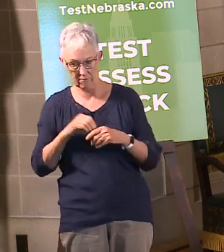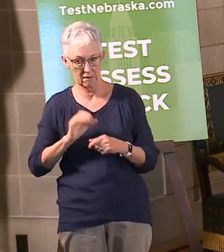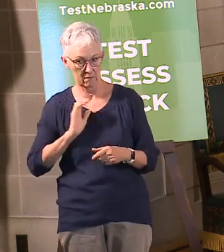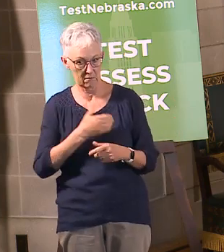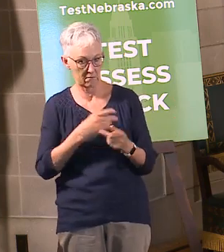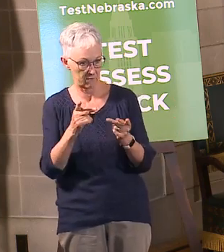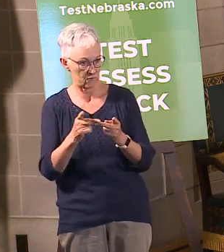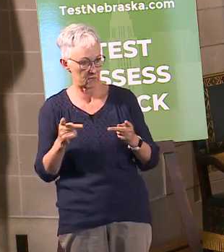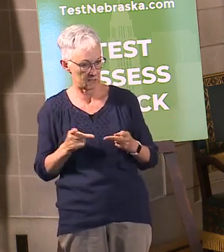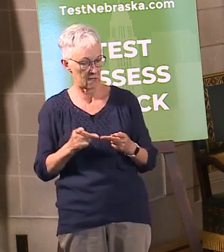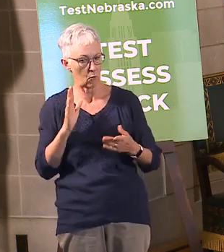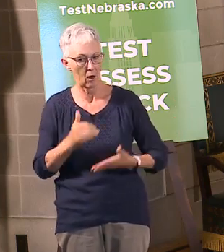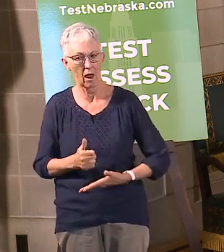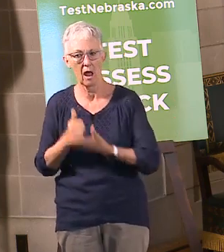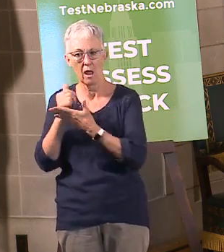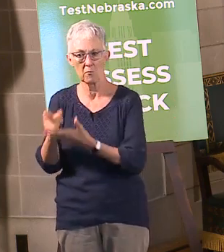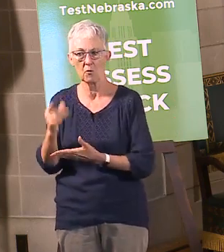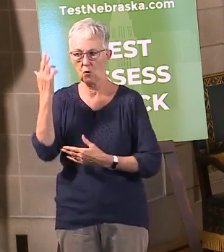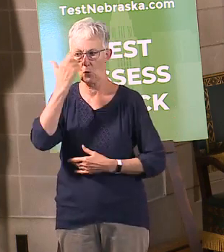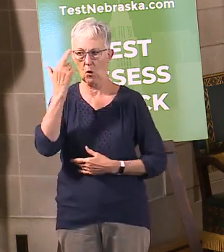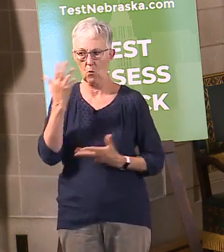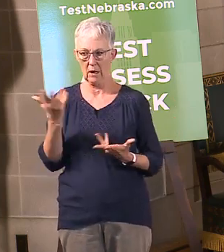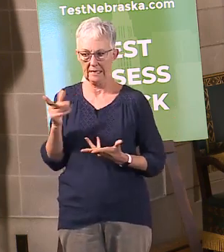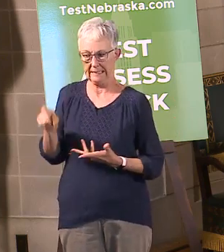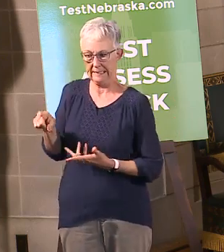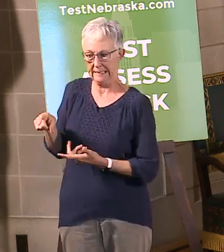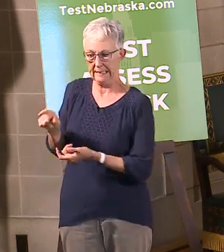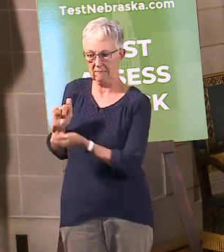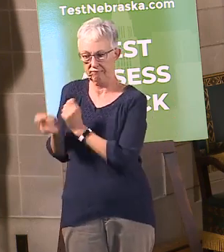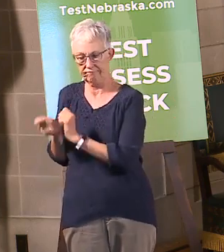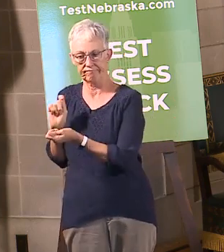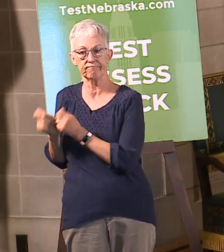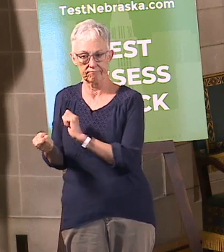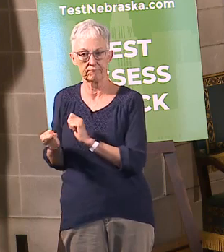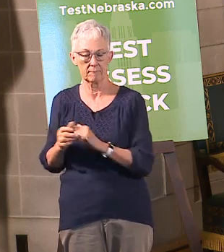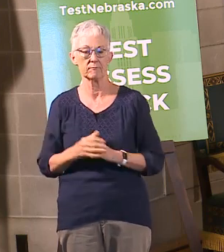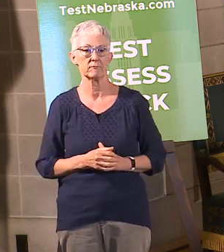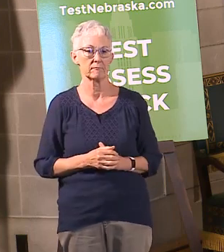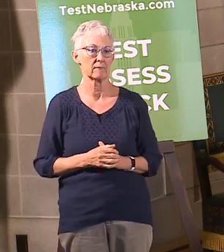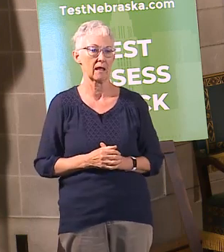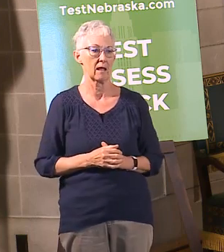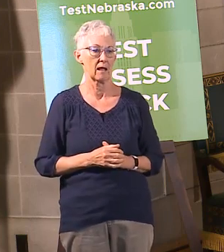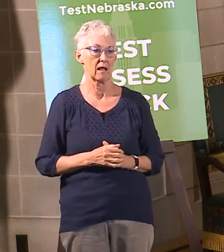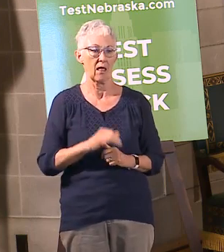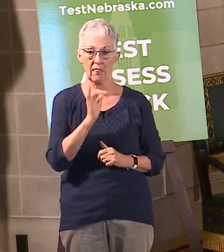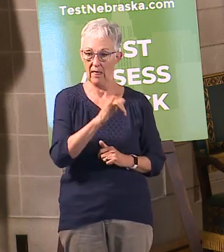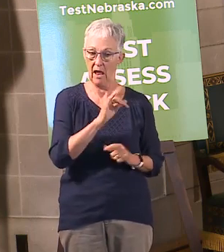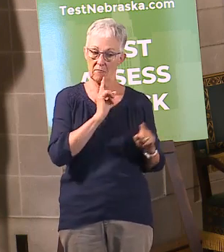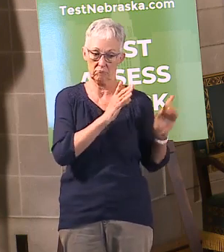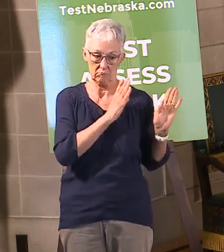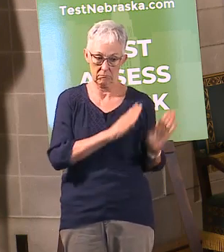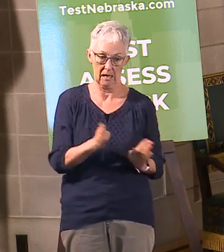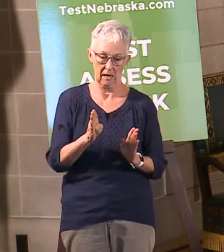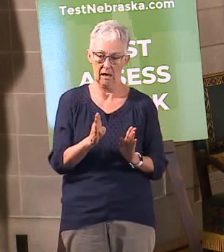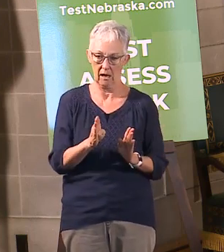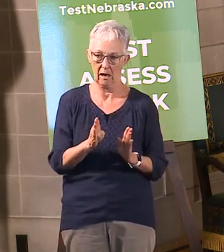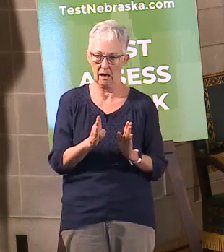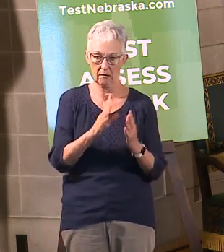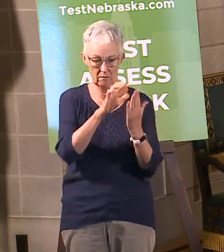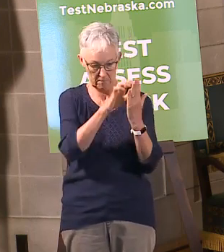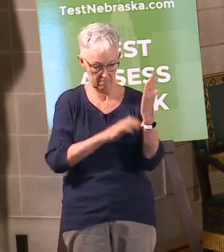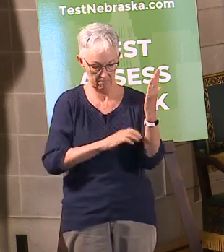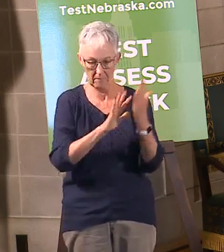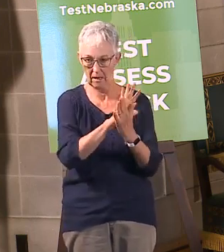The planning tool is important for long-term care facilities. It can help facilities to plan and prepare for